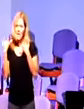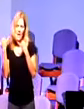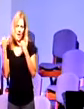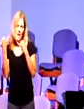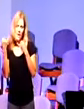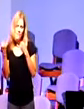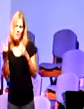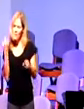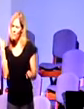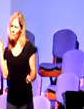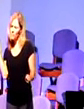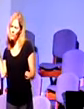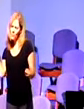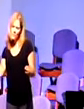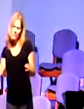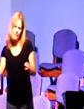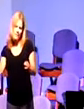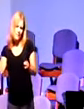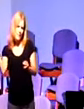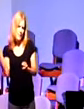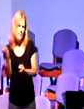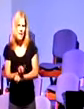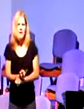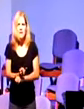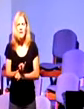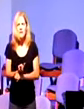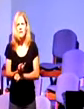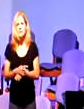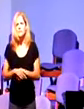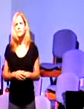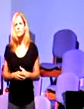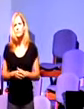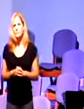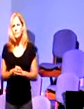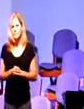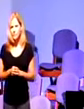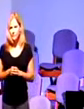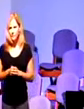right now I'm losing bad.